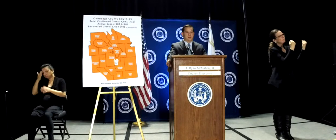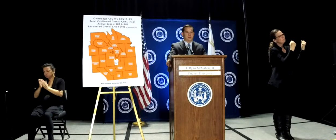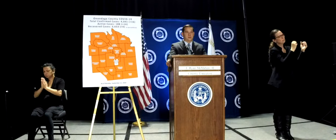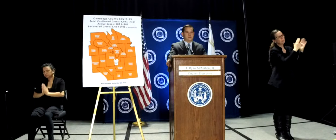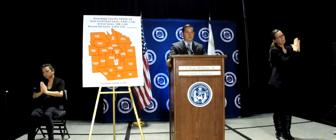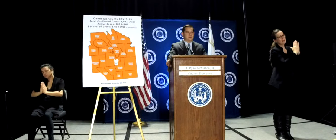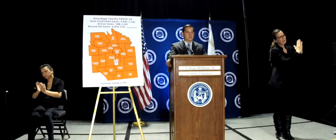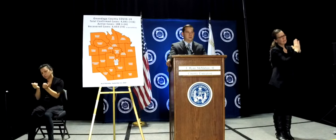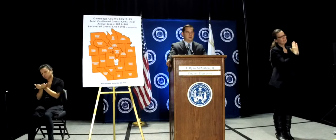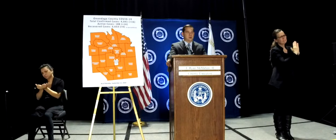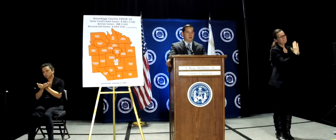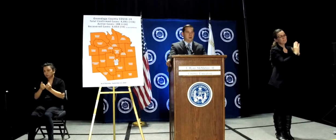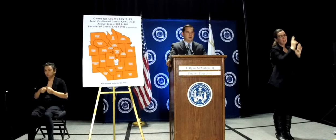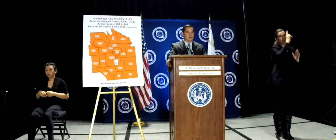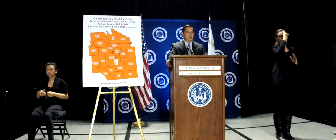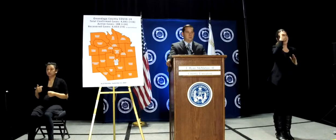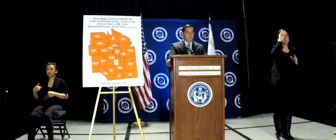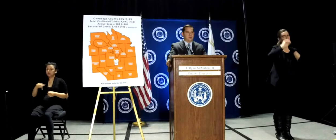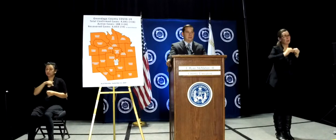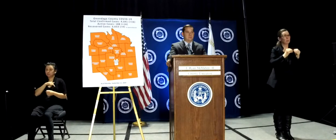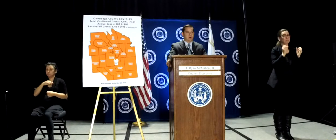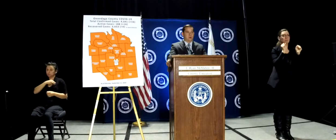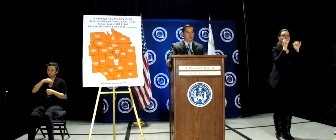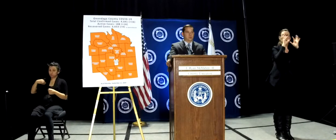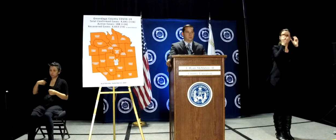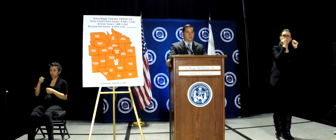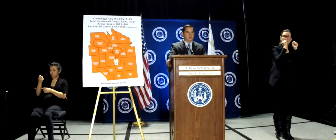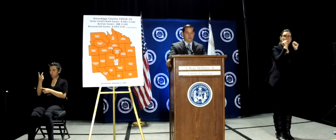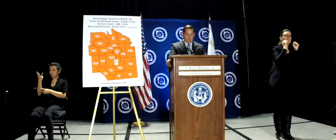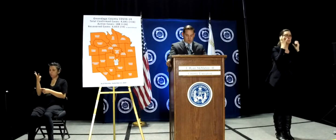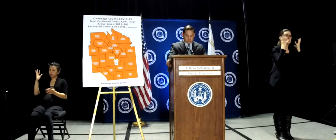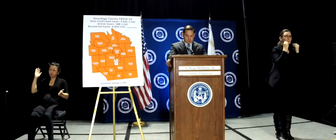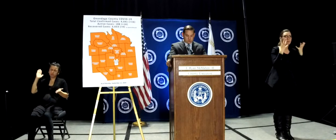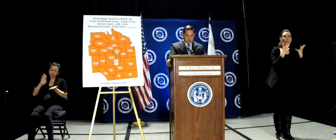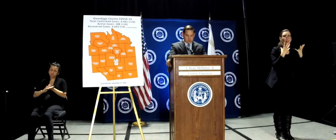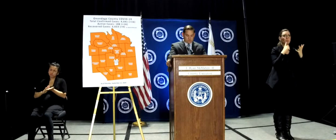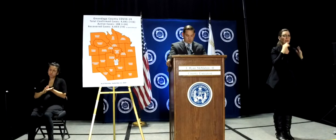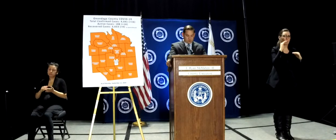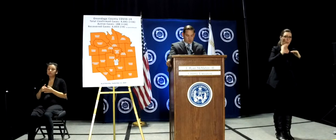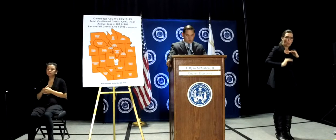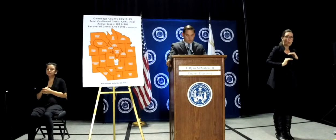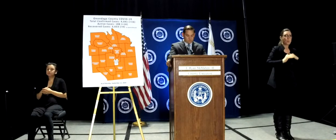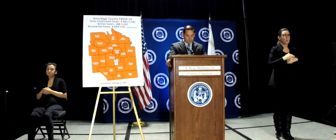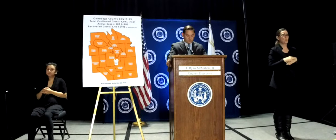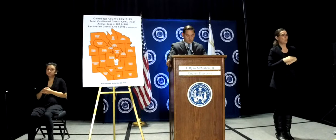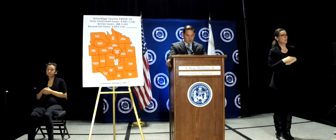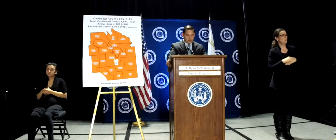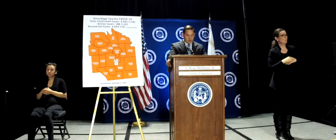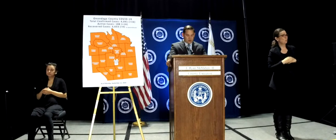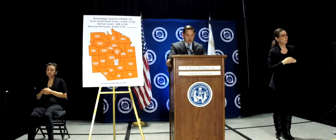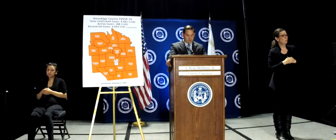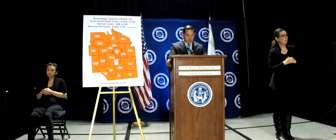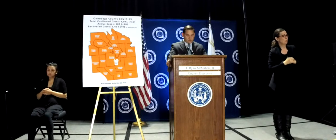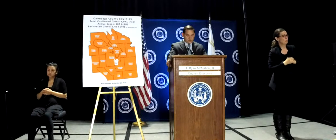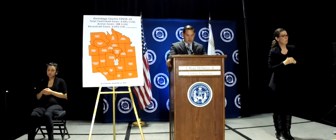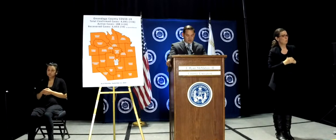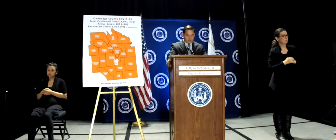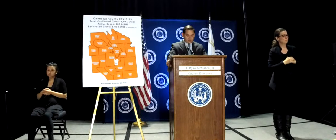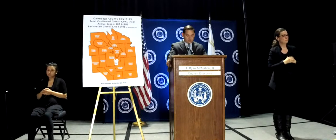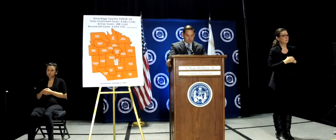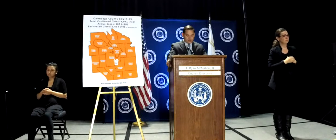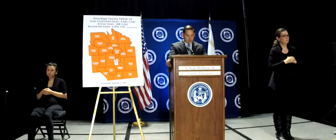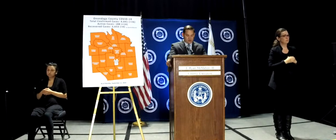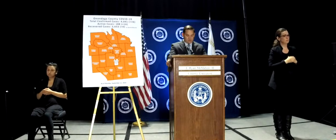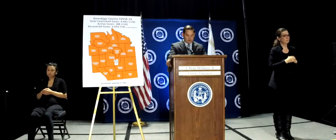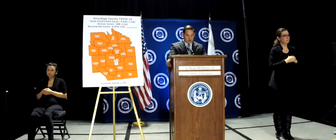haven't been like this since late March, mid to late March. So this is very good. Out of those in the